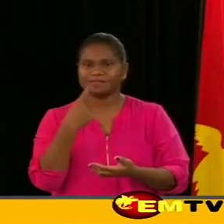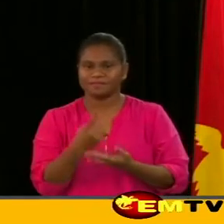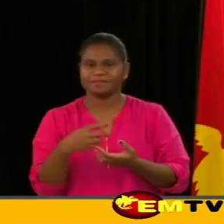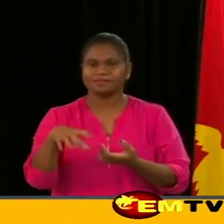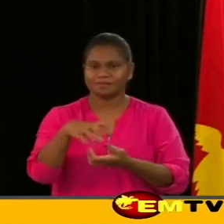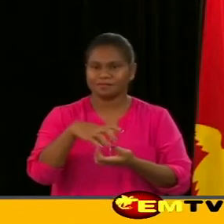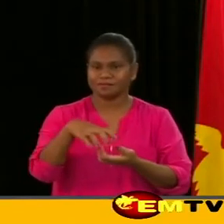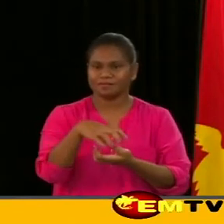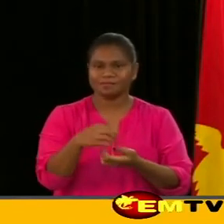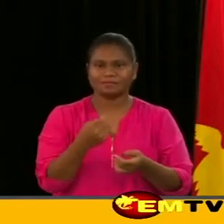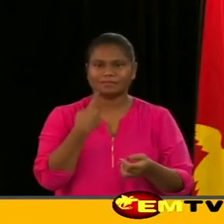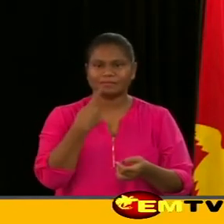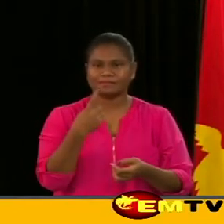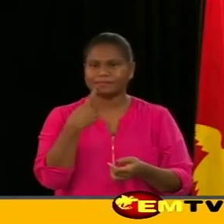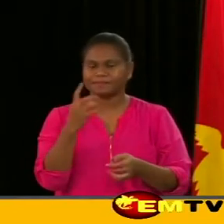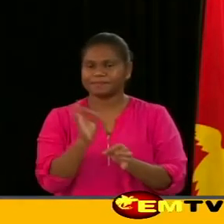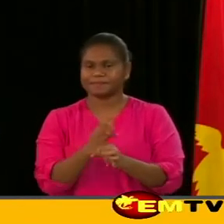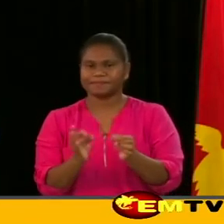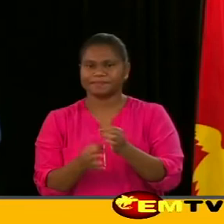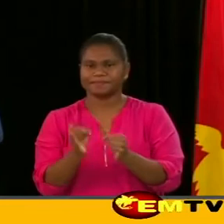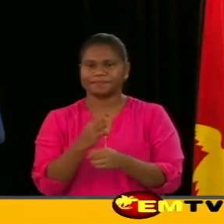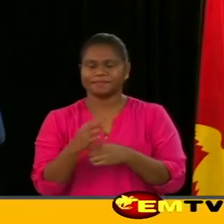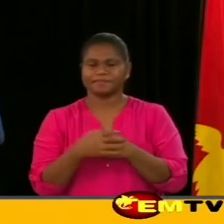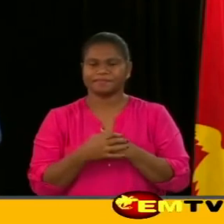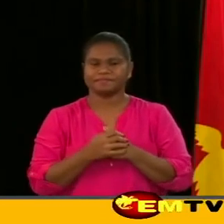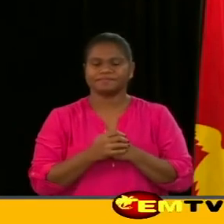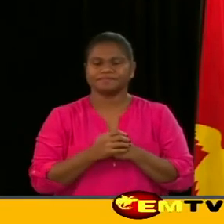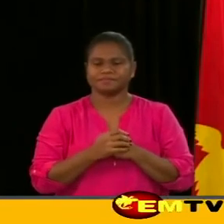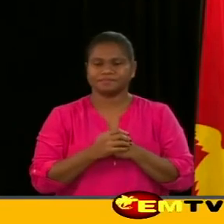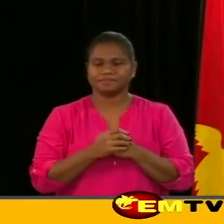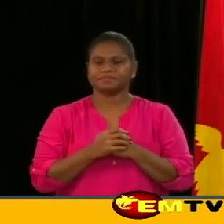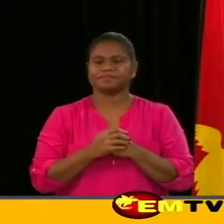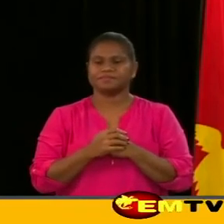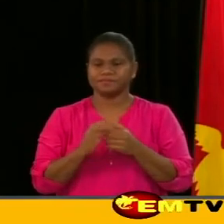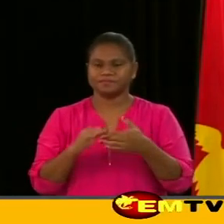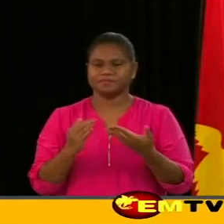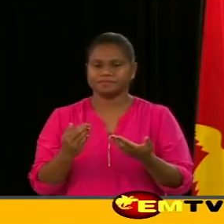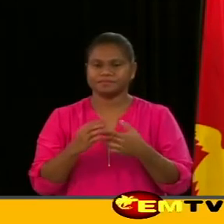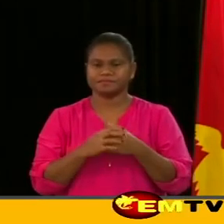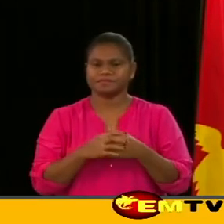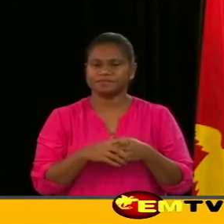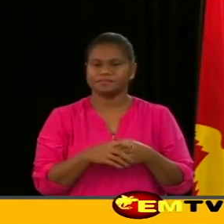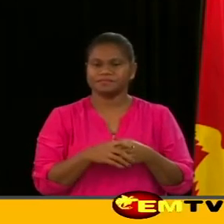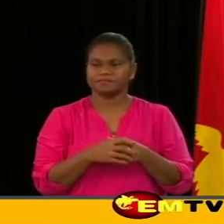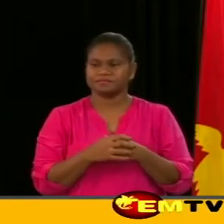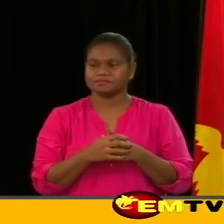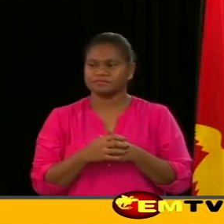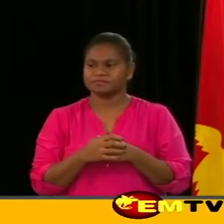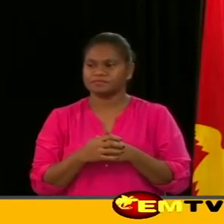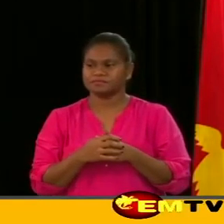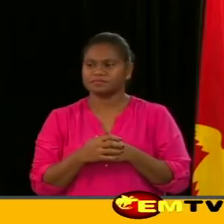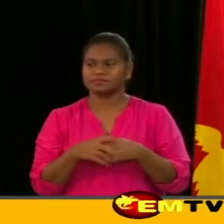responses if we see that, you know, those tests indicate that there should, there would possibly be